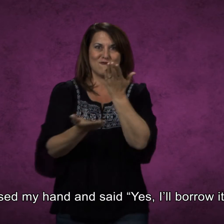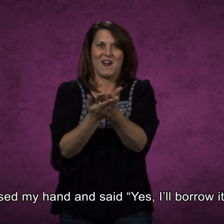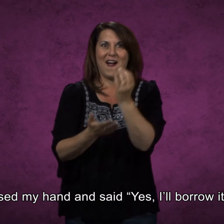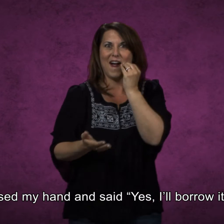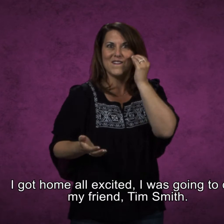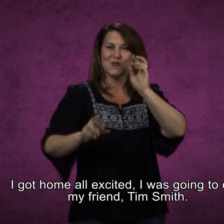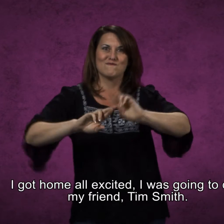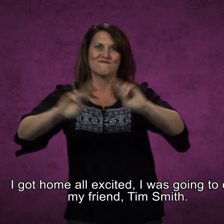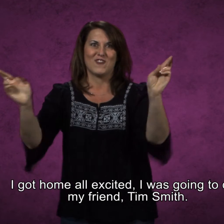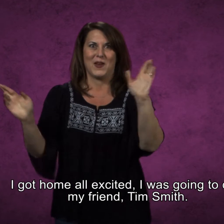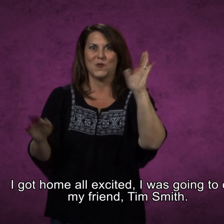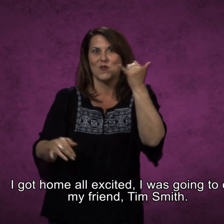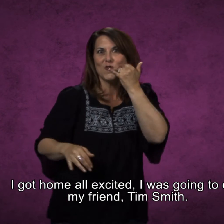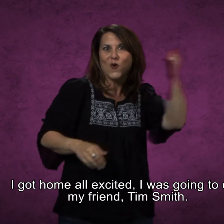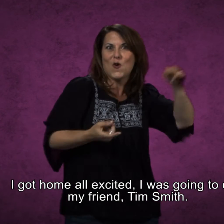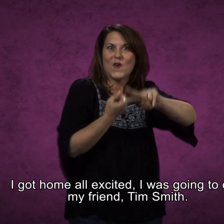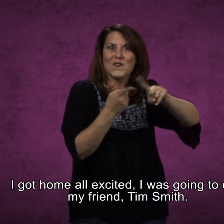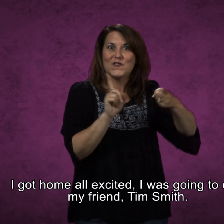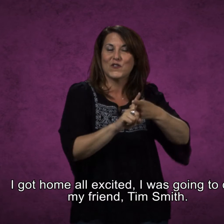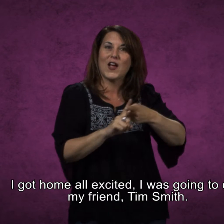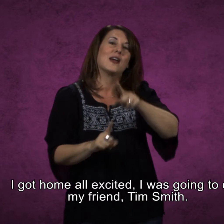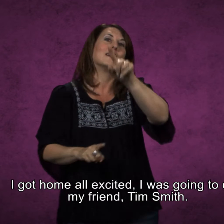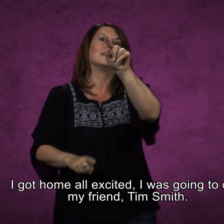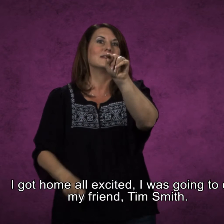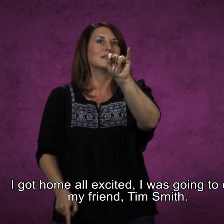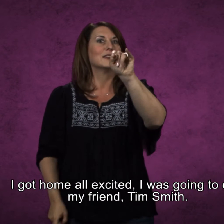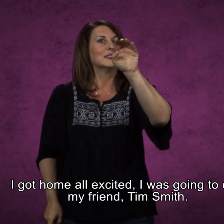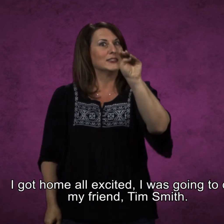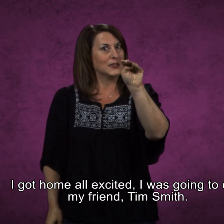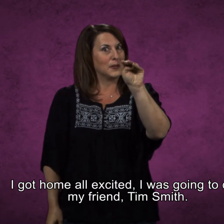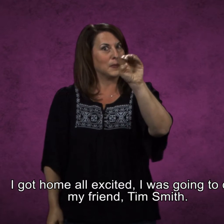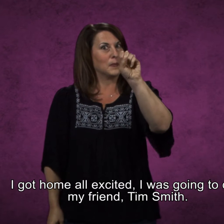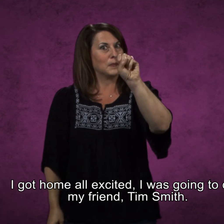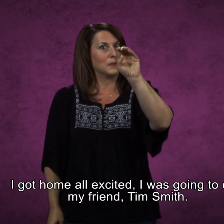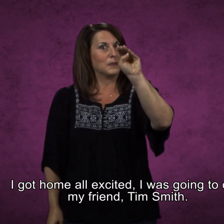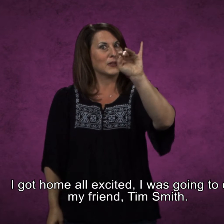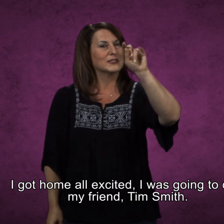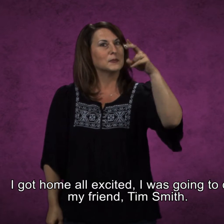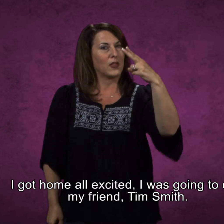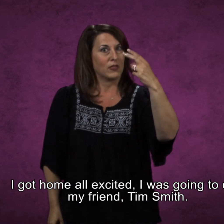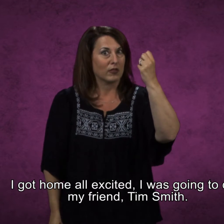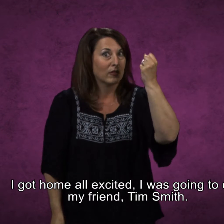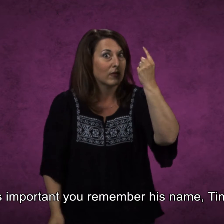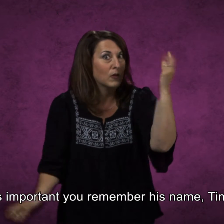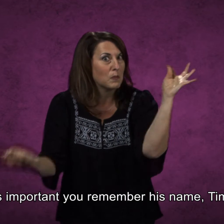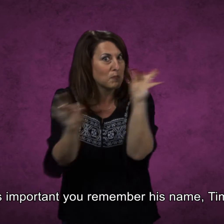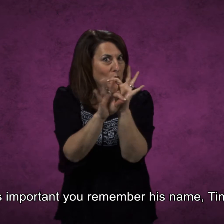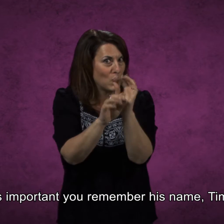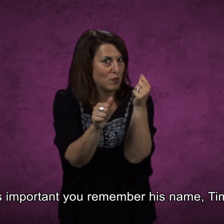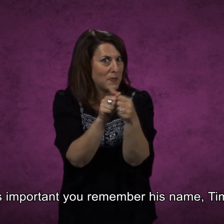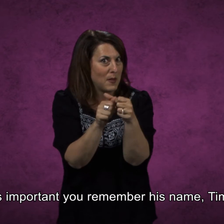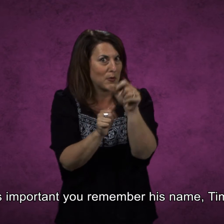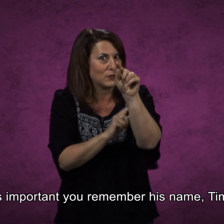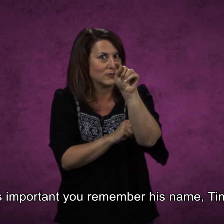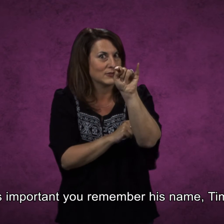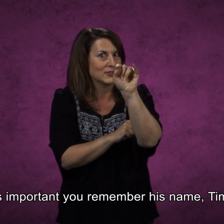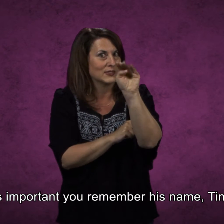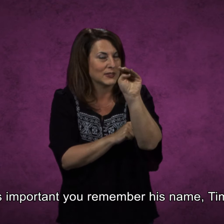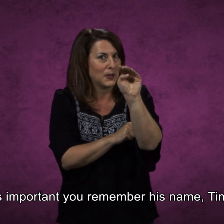got home all excited. I was going to call my friend, Tim Smith. It's important you remember his name, Tim